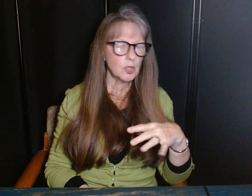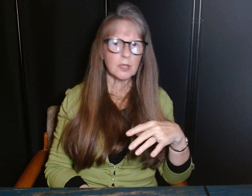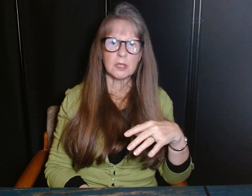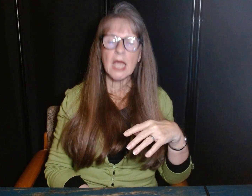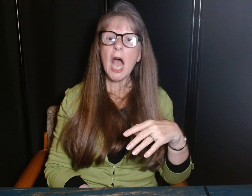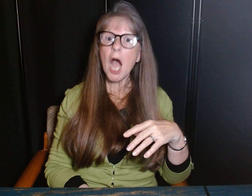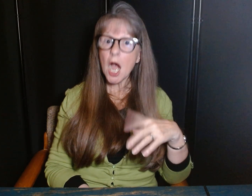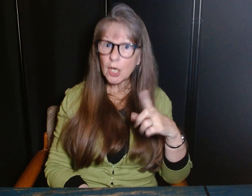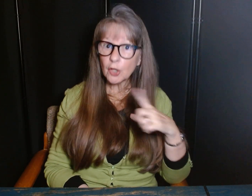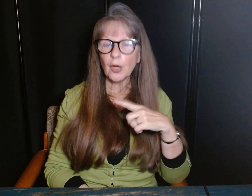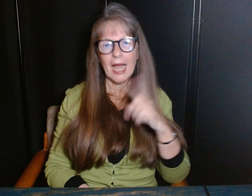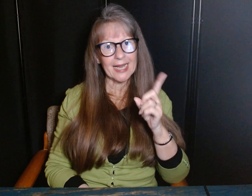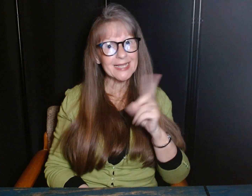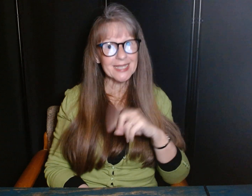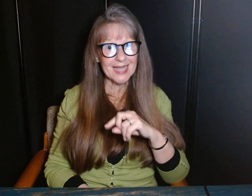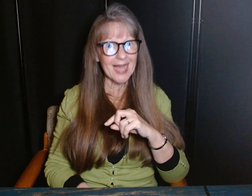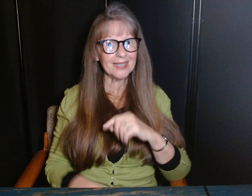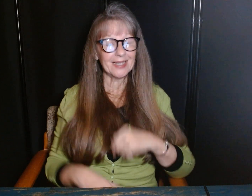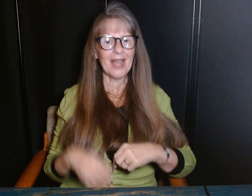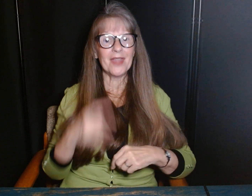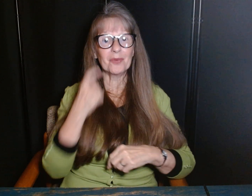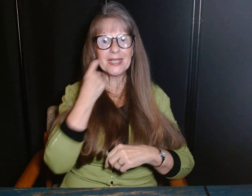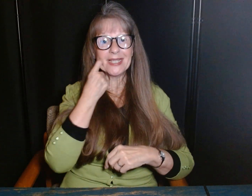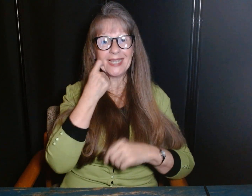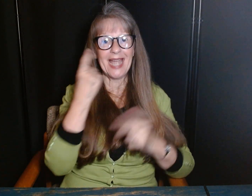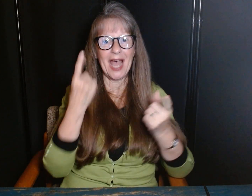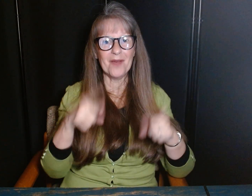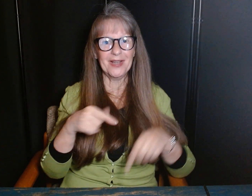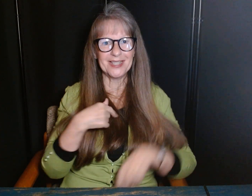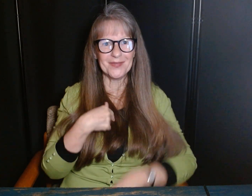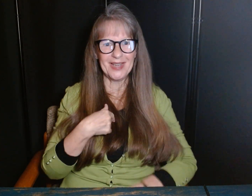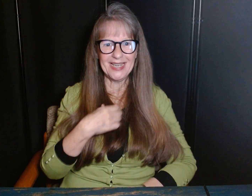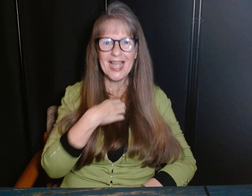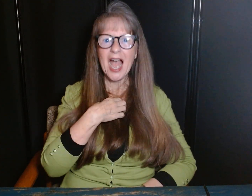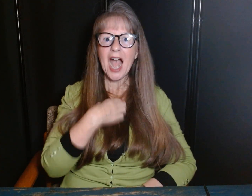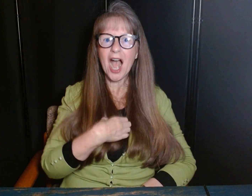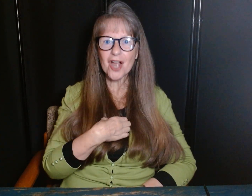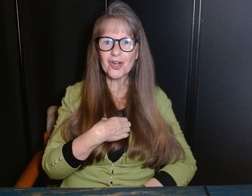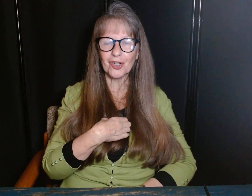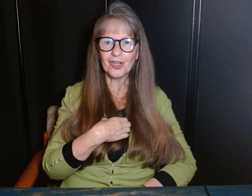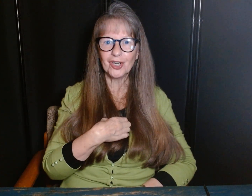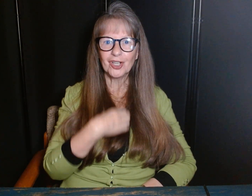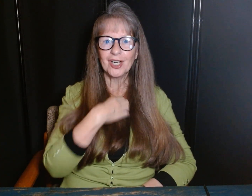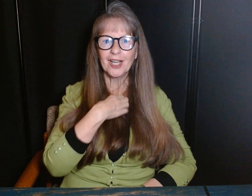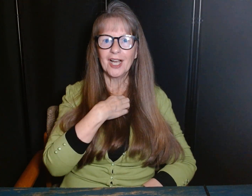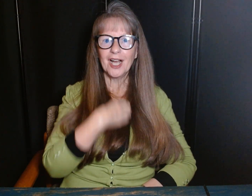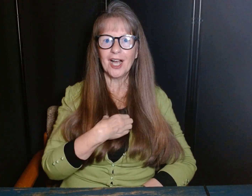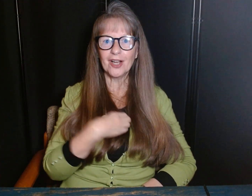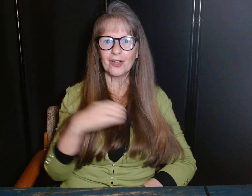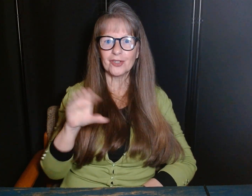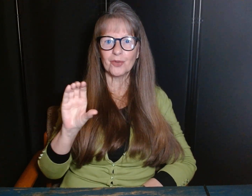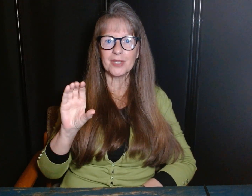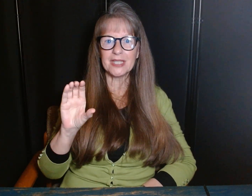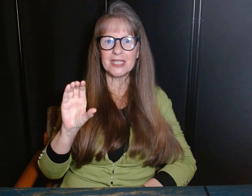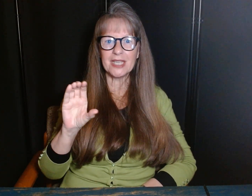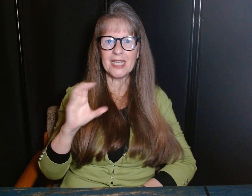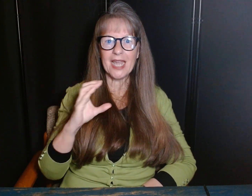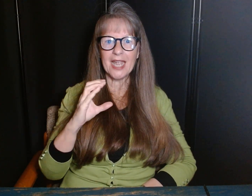Injustice. Hunger. I can see that. I had that recently happen to me. Hunger. Hunger. So it's a C hand